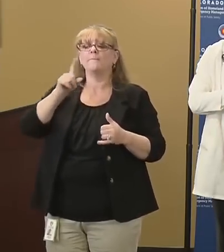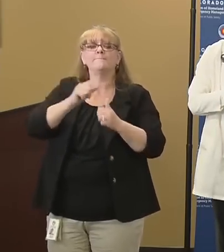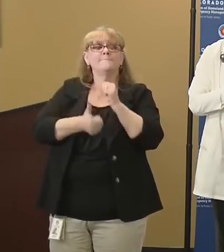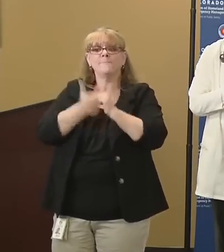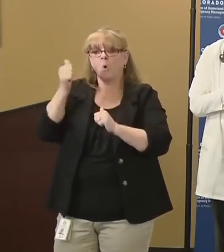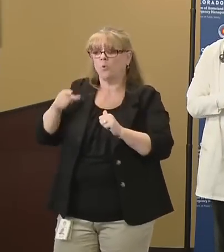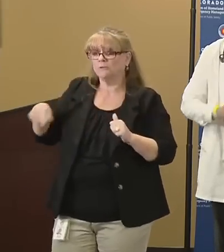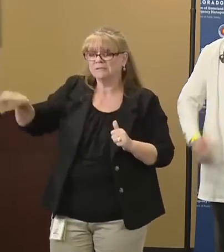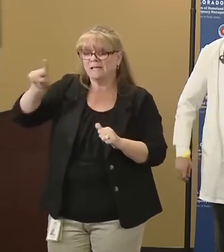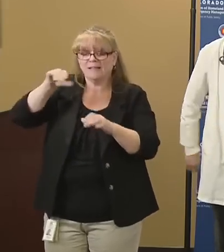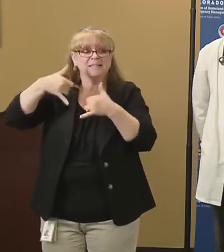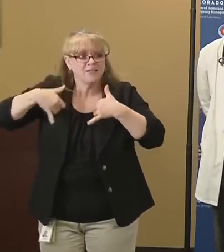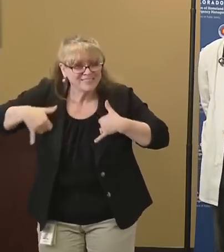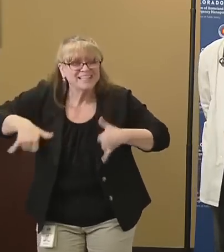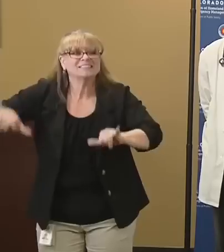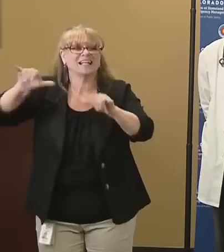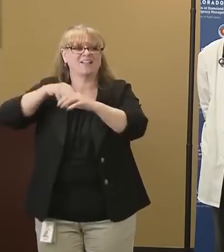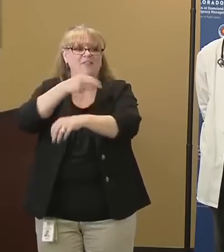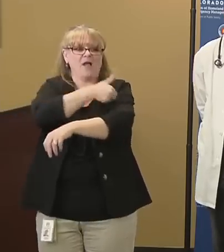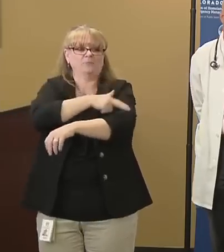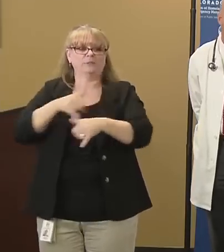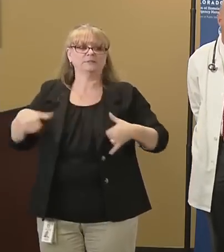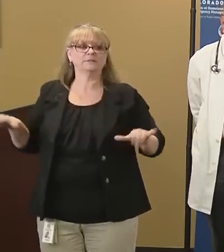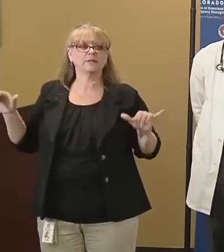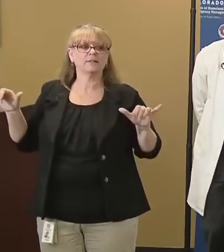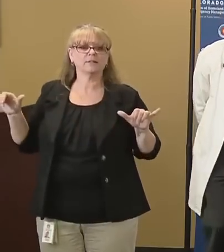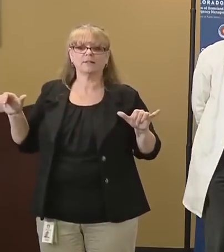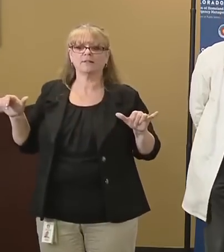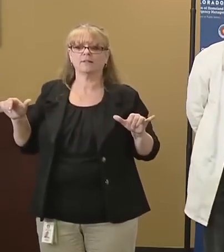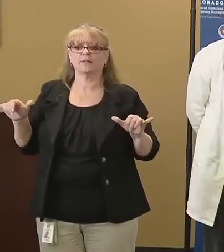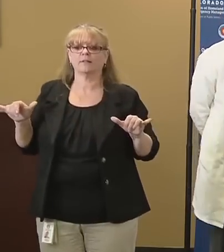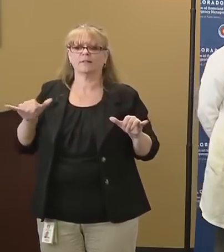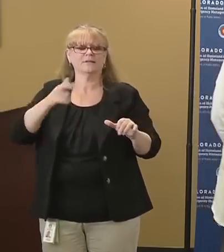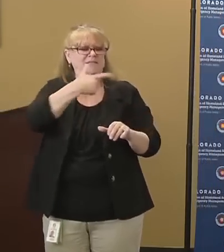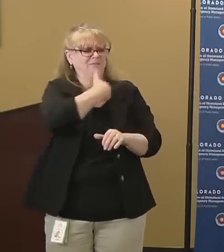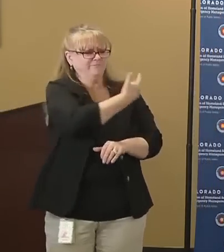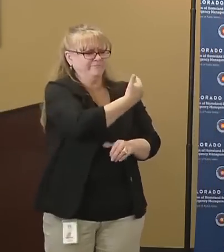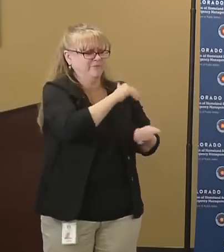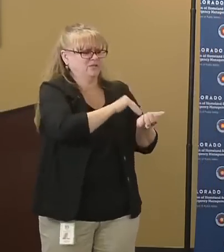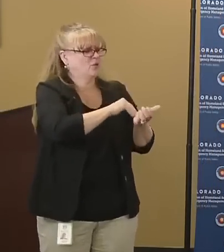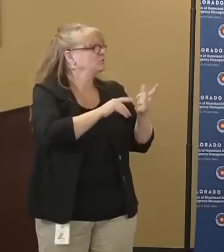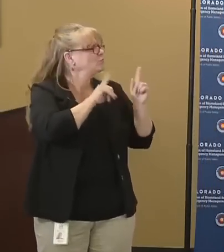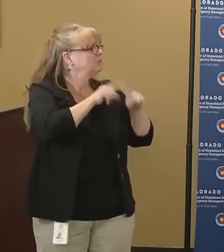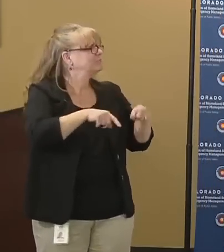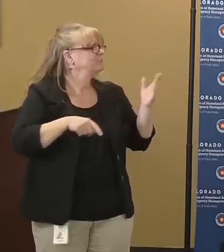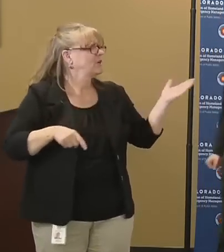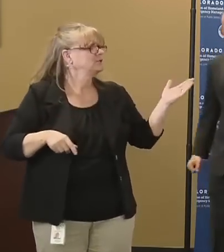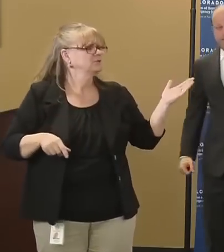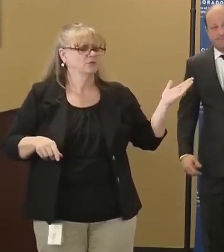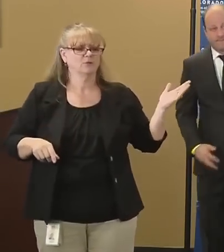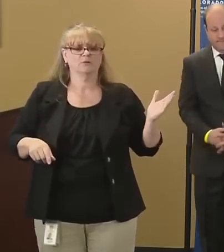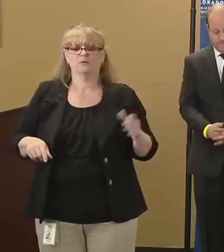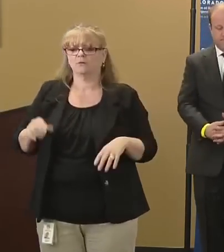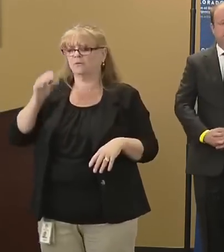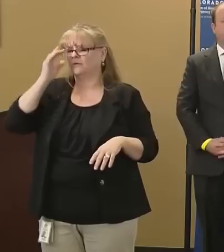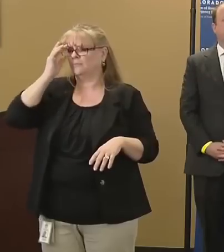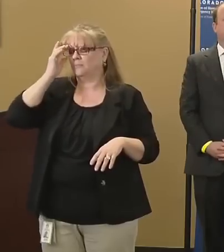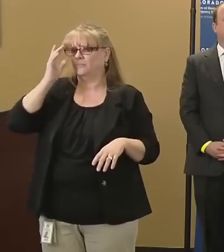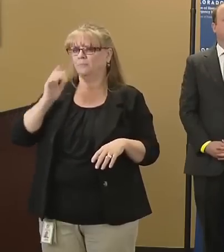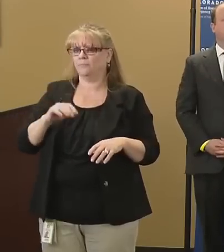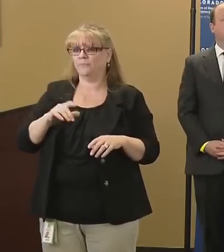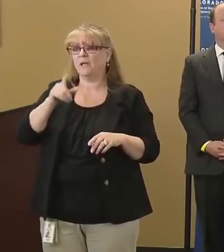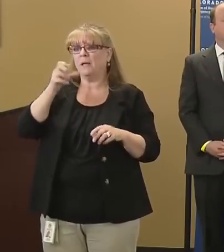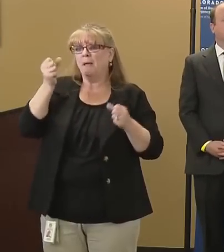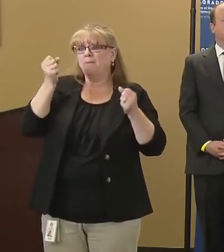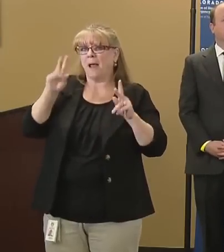because it's a longer period of hospitalization. Maybe Dr. Moss can comment on that clinically. Sure. I mean, there are people that get admitted with COVID-19,